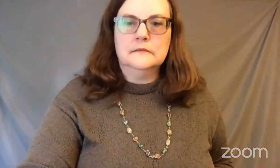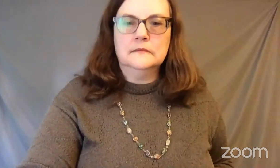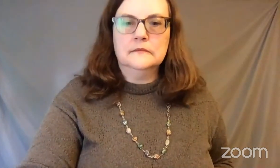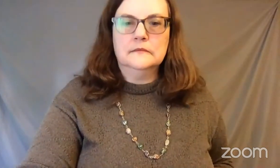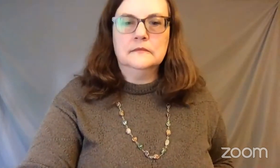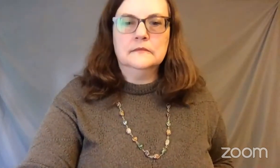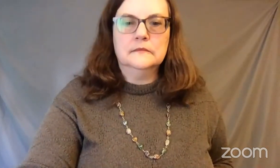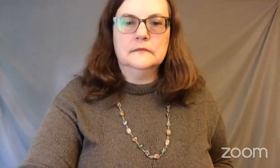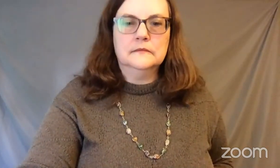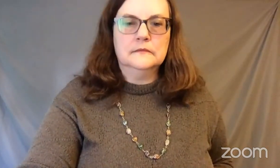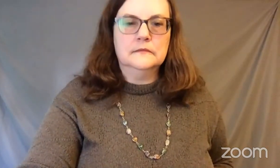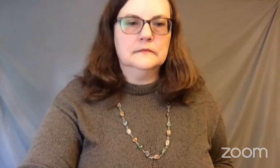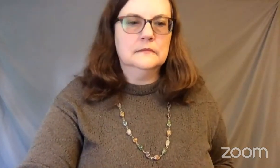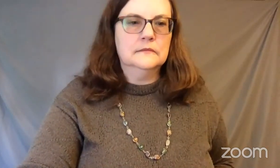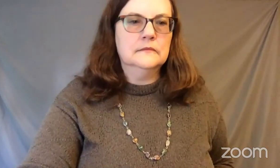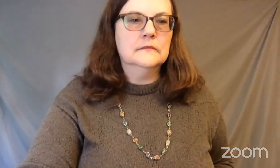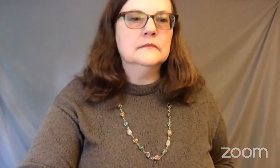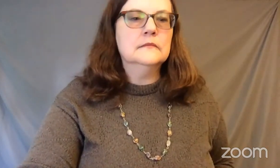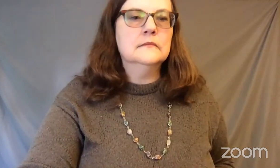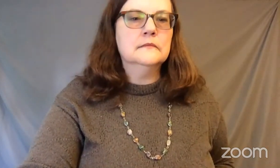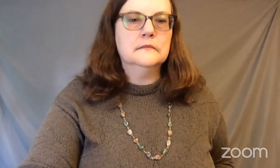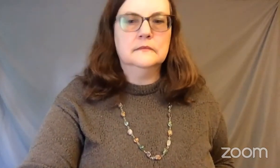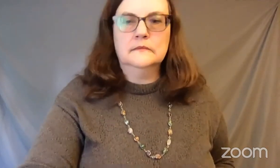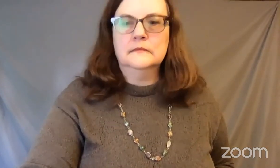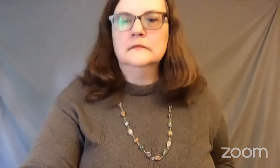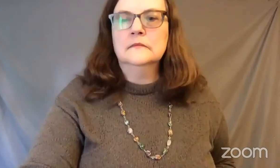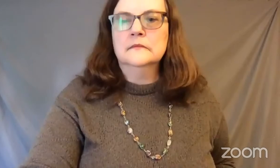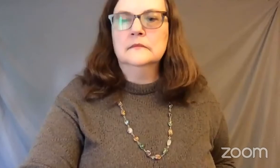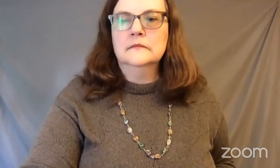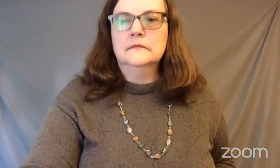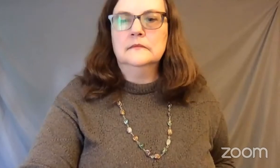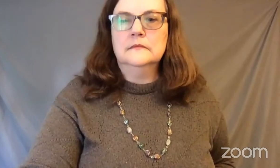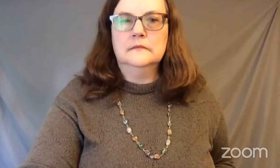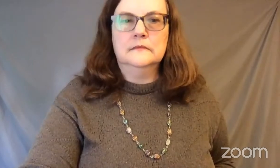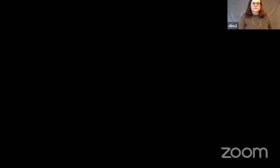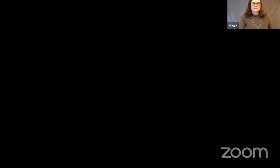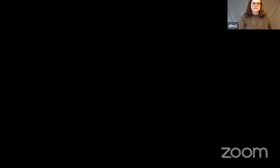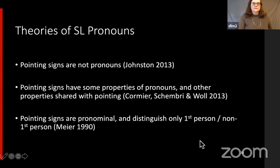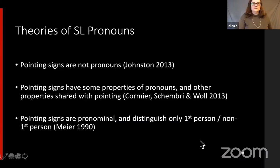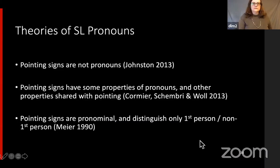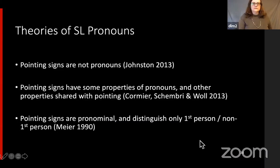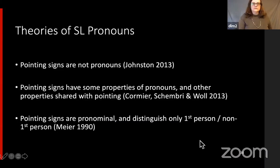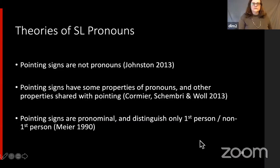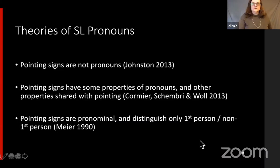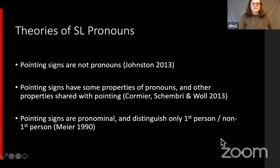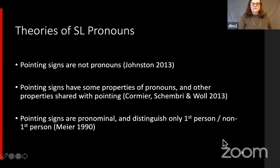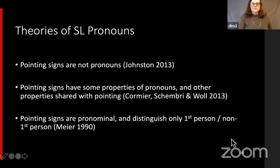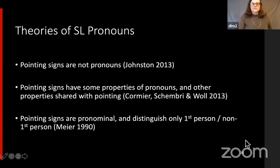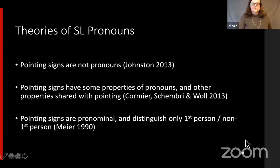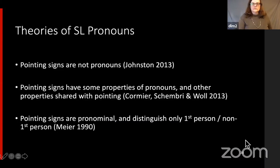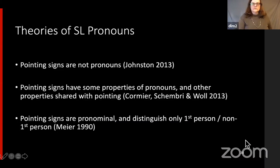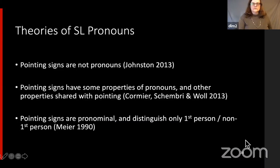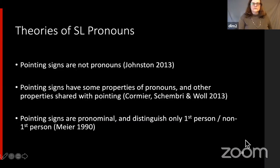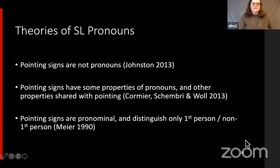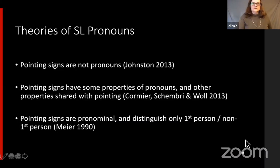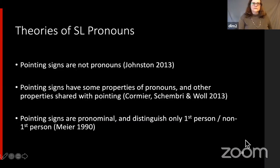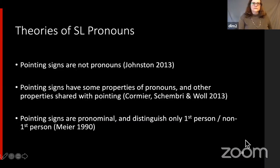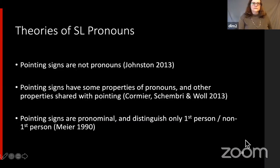question of where other parties are situated in a particular conversation that they might be referred to.